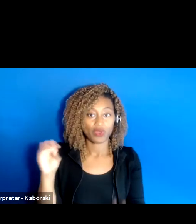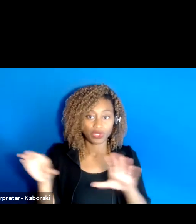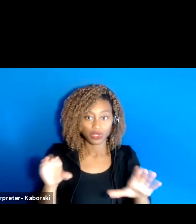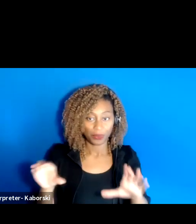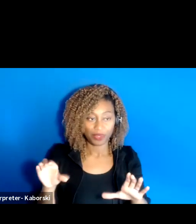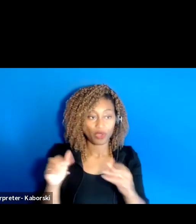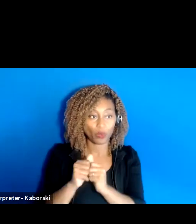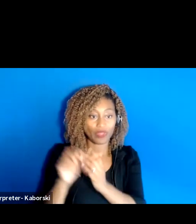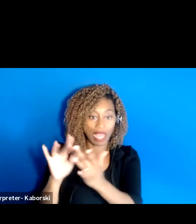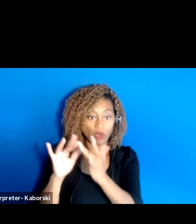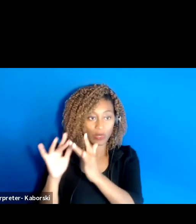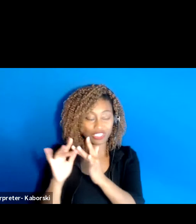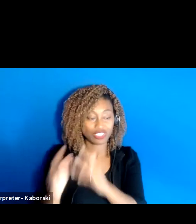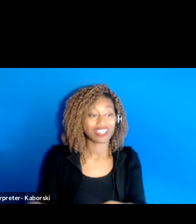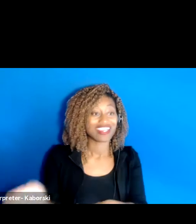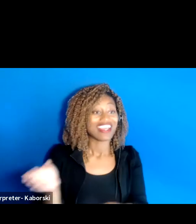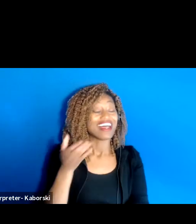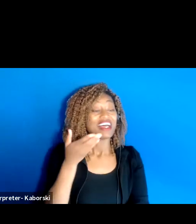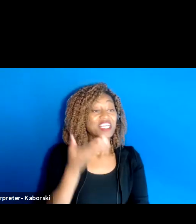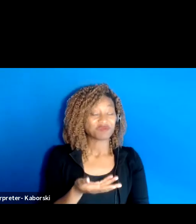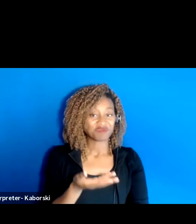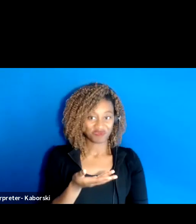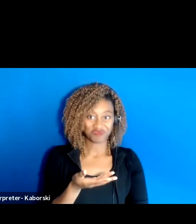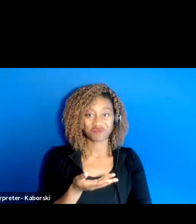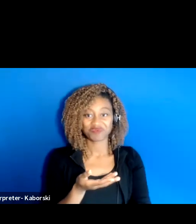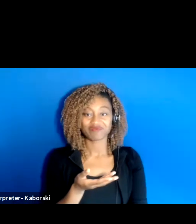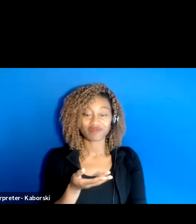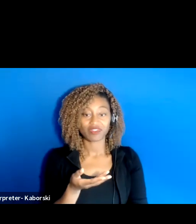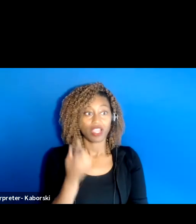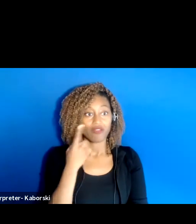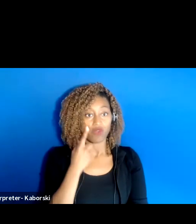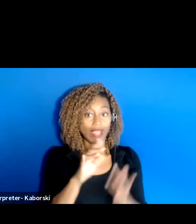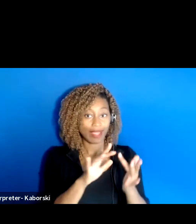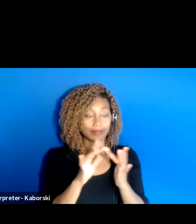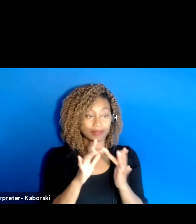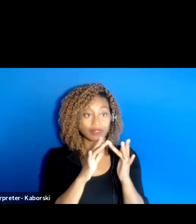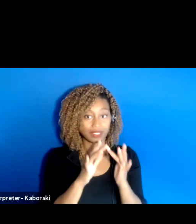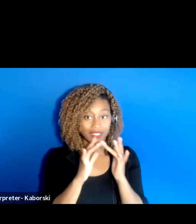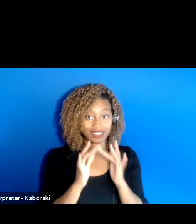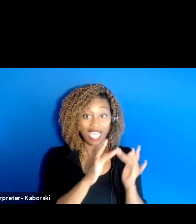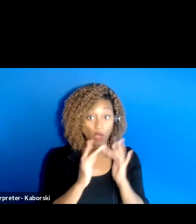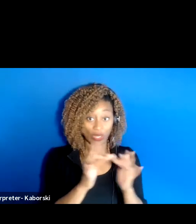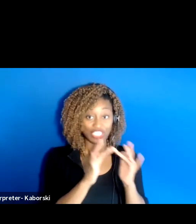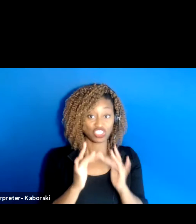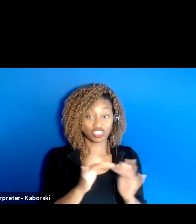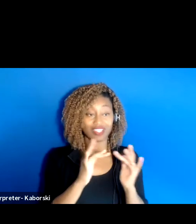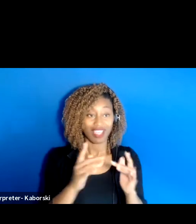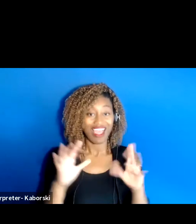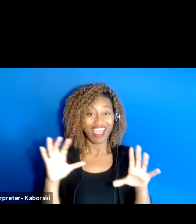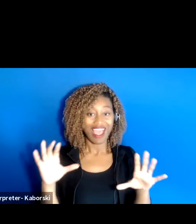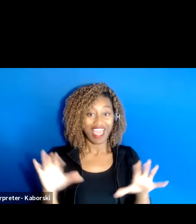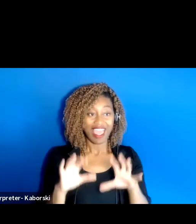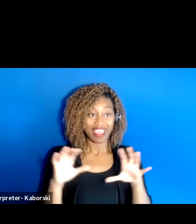regards to outreach. But so with regards to some of the outreach activities, we looked